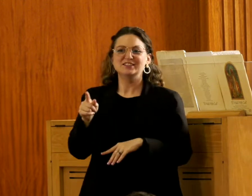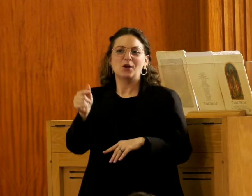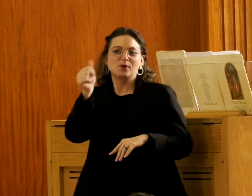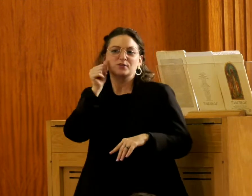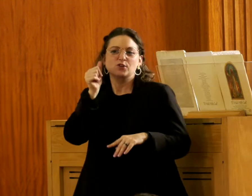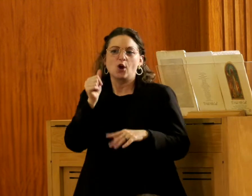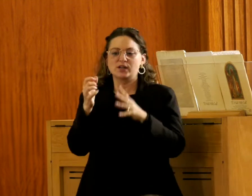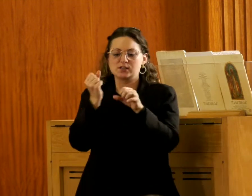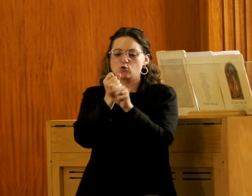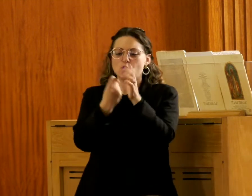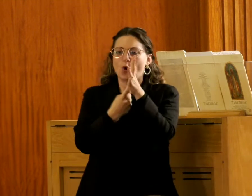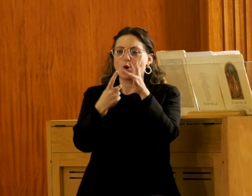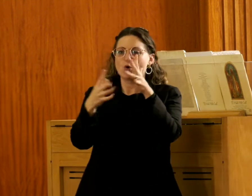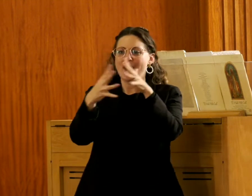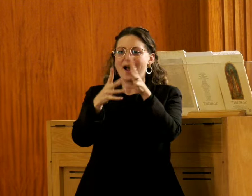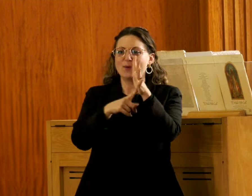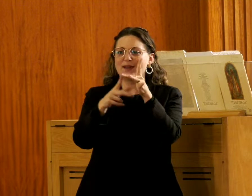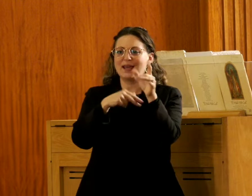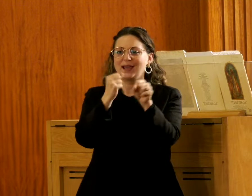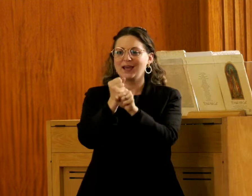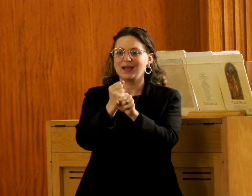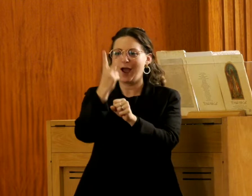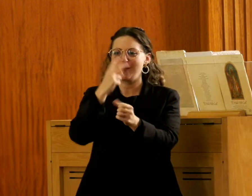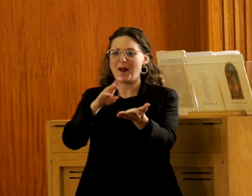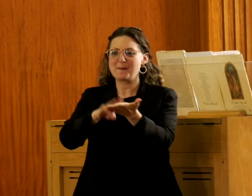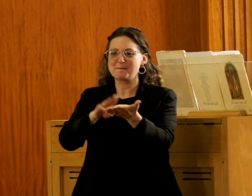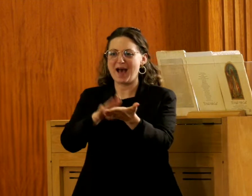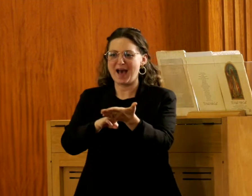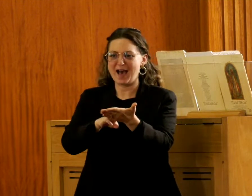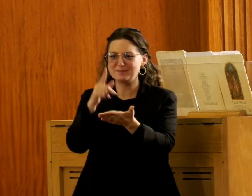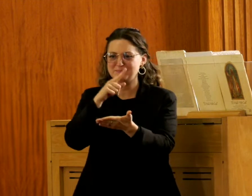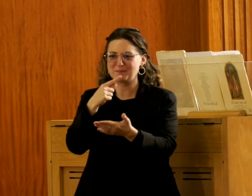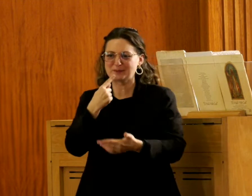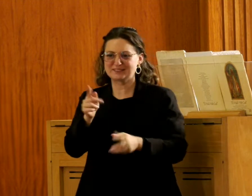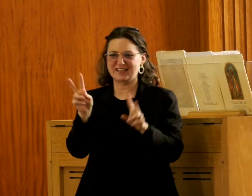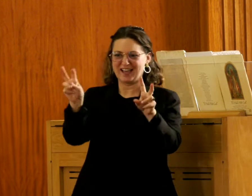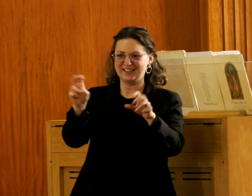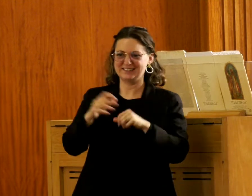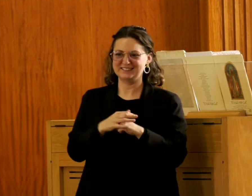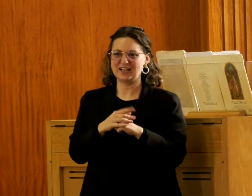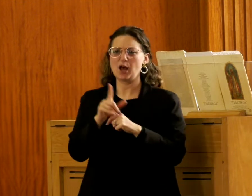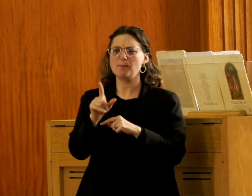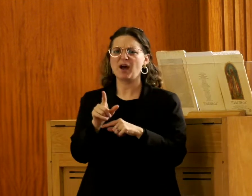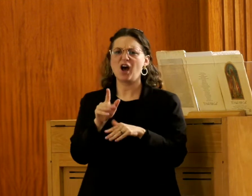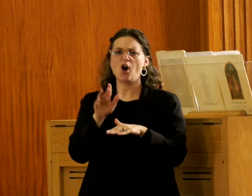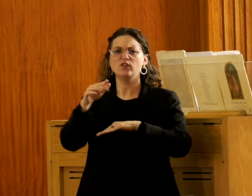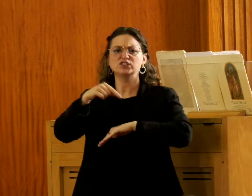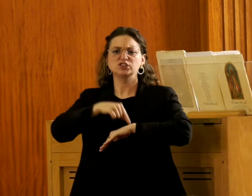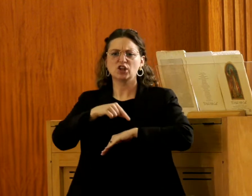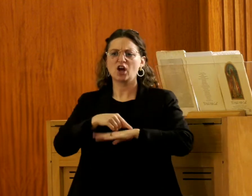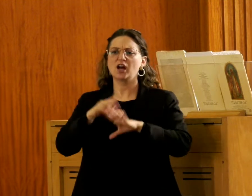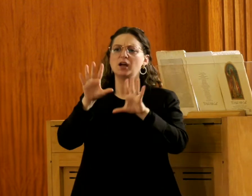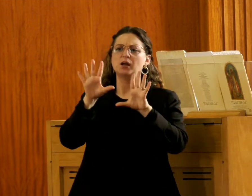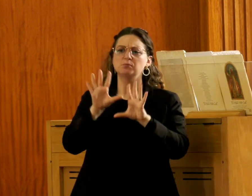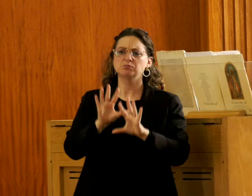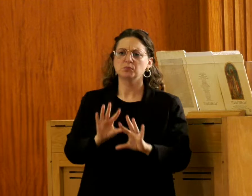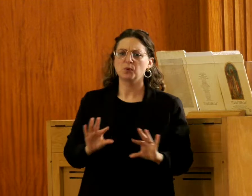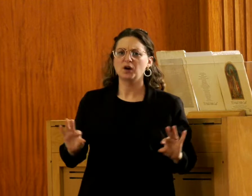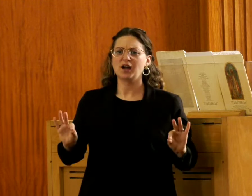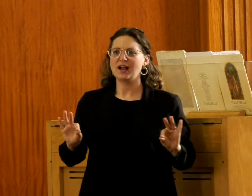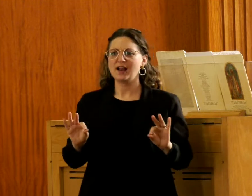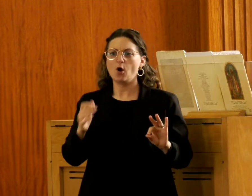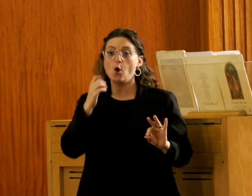as Growling Grandma, but as she mellowed over the years and with her well-stocked supplies of favourites never